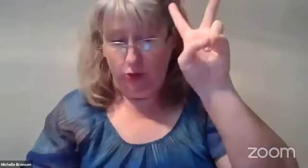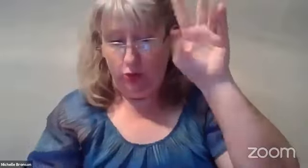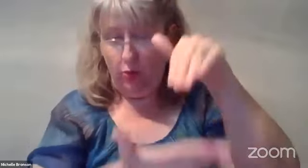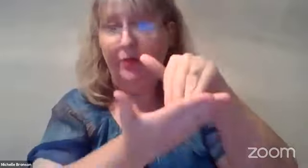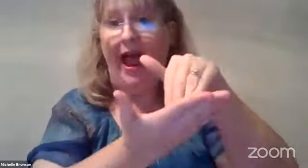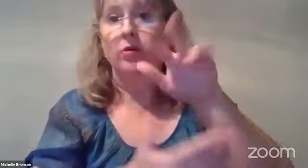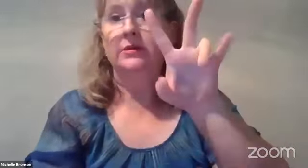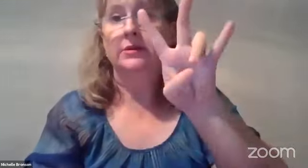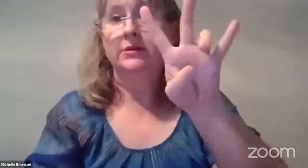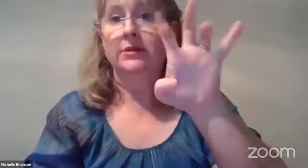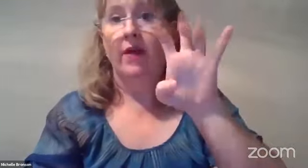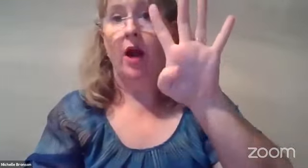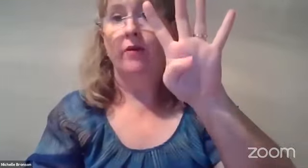and we raised